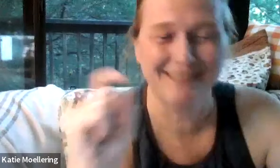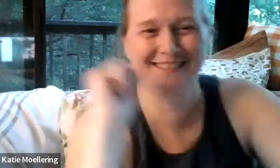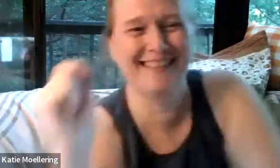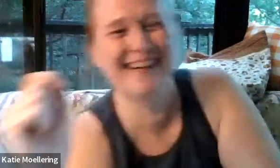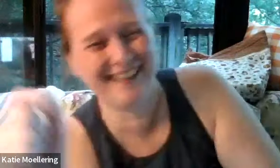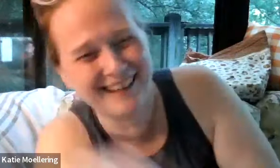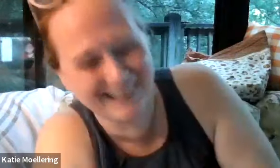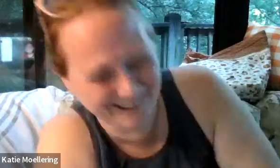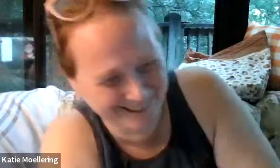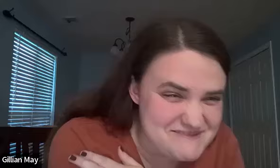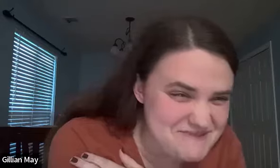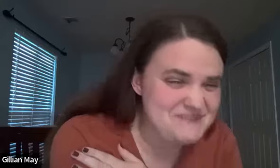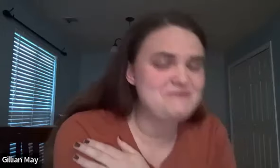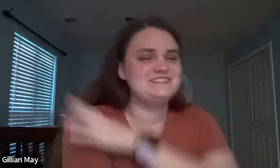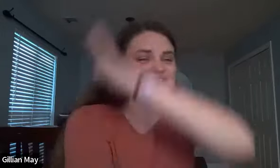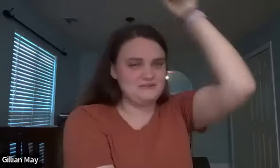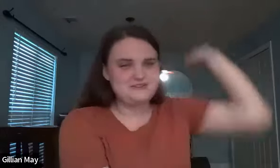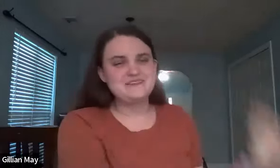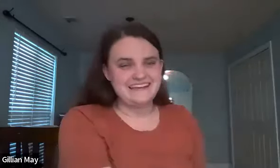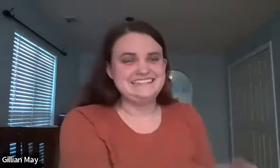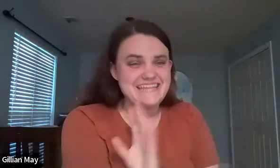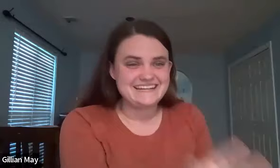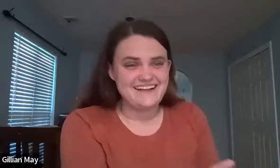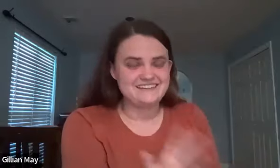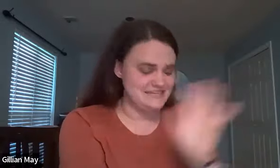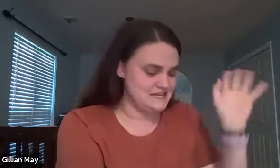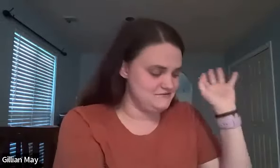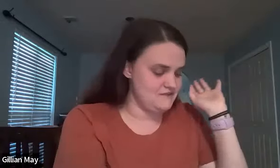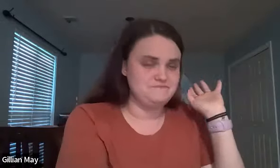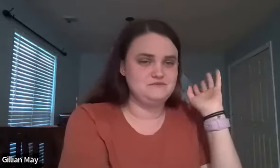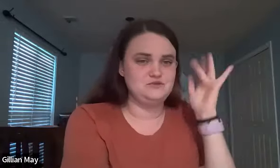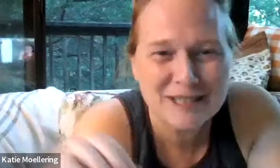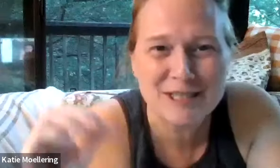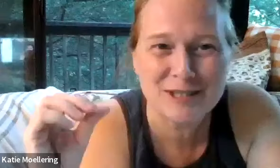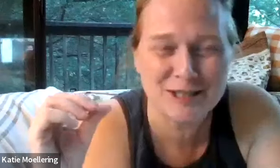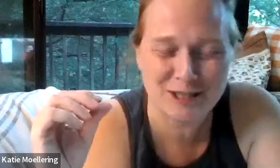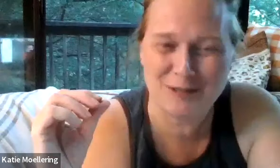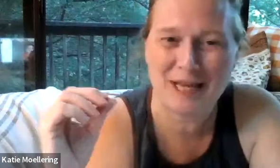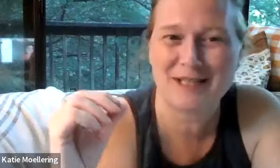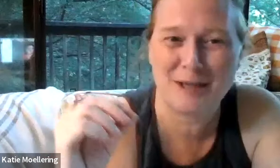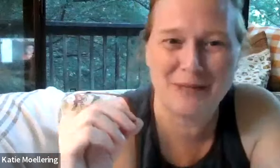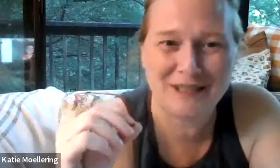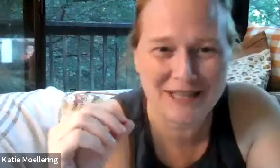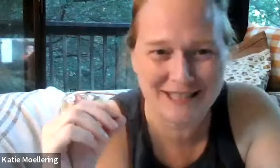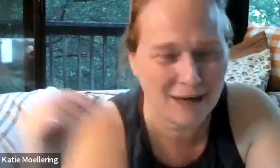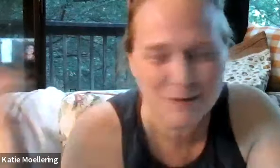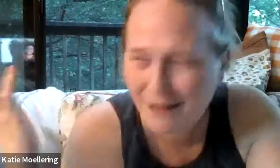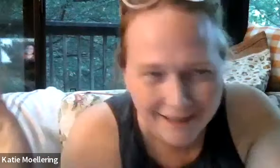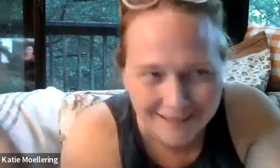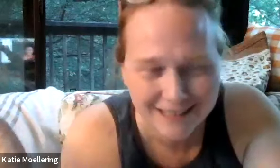It was you. I can't remember it was. Look, there's been like 10 if I know, because I listened to you say that so many classes, and I was like, this